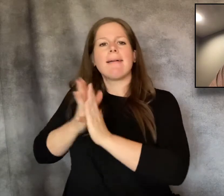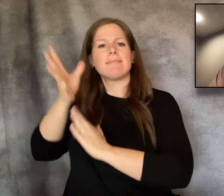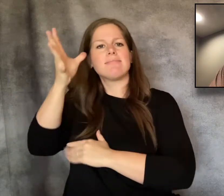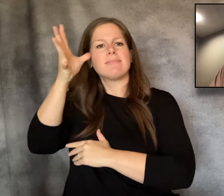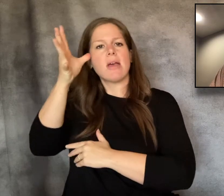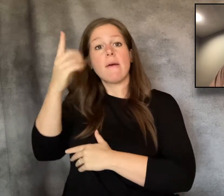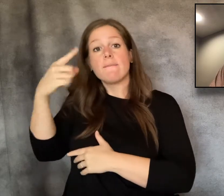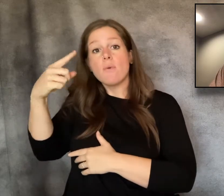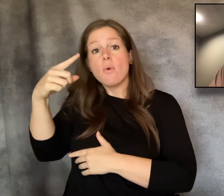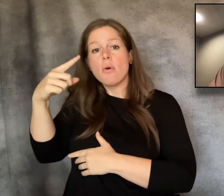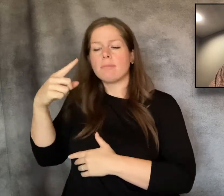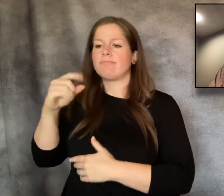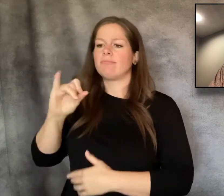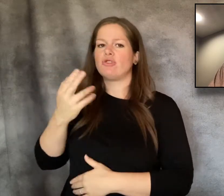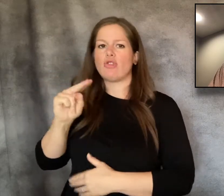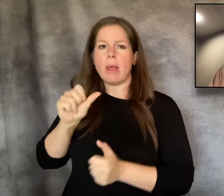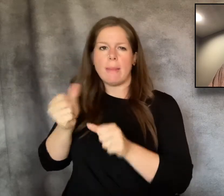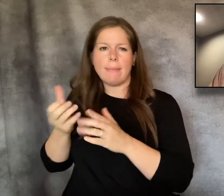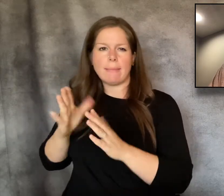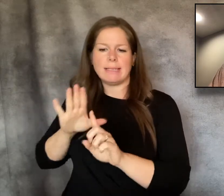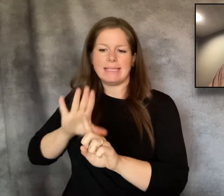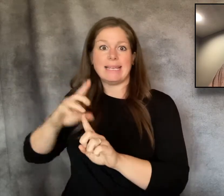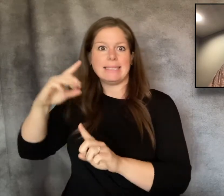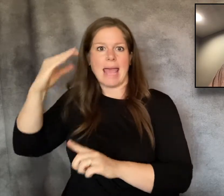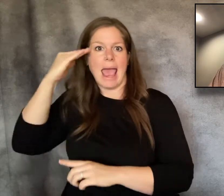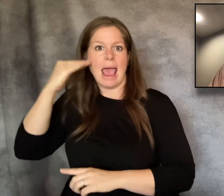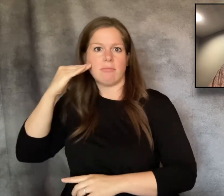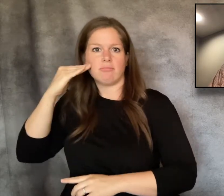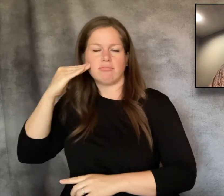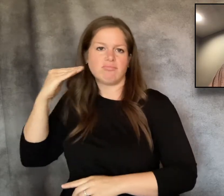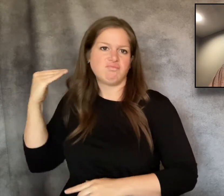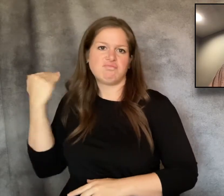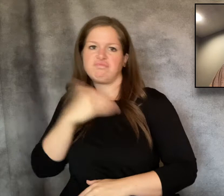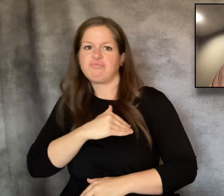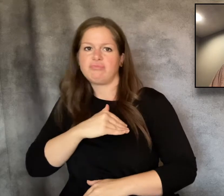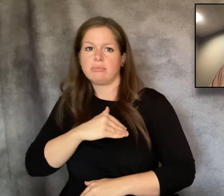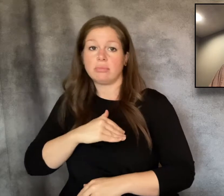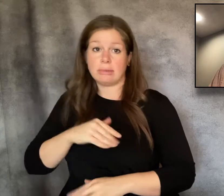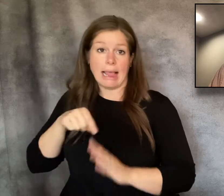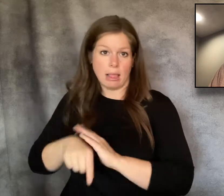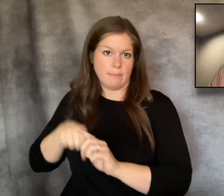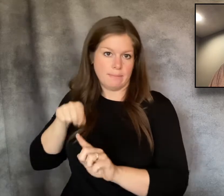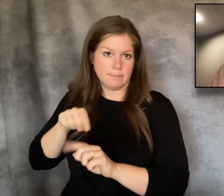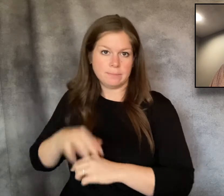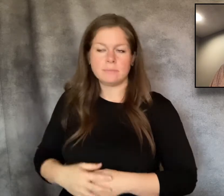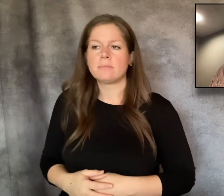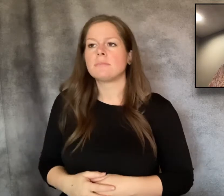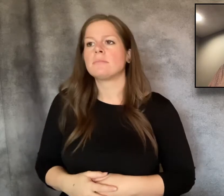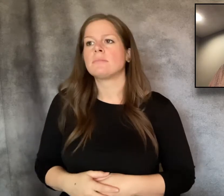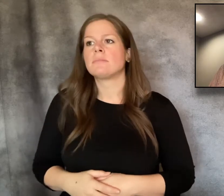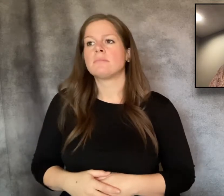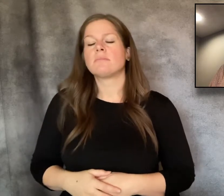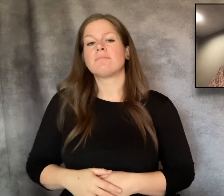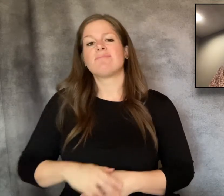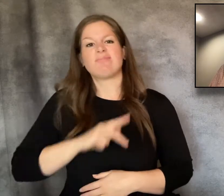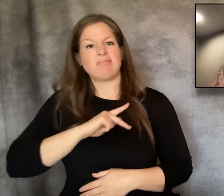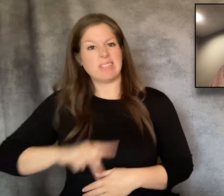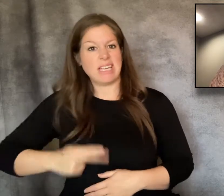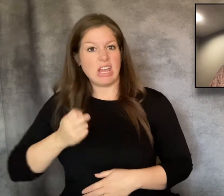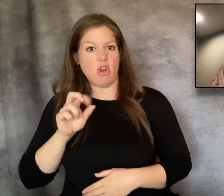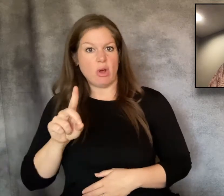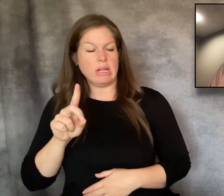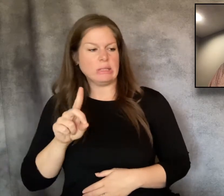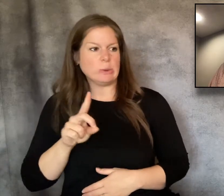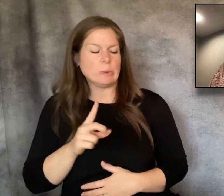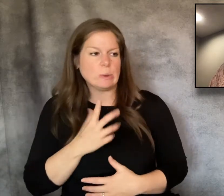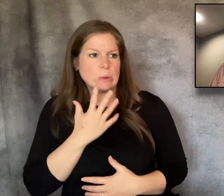and the people around him. Probably why he was a good politician. He was a pleaser, but his people pleasing was his downfall, and most of